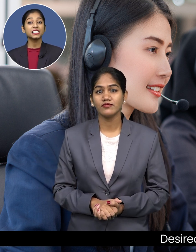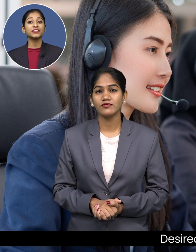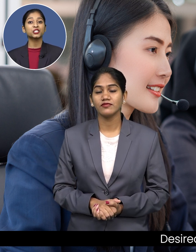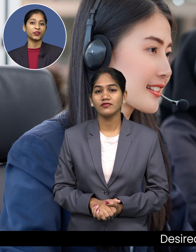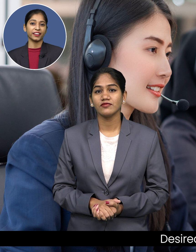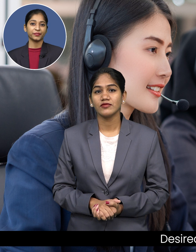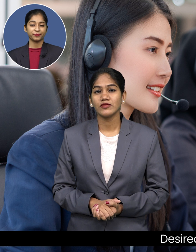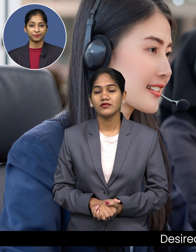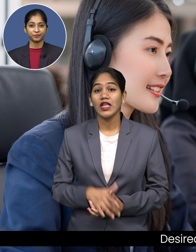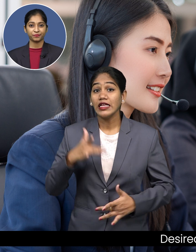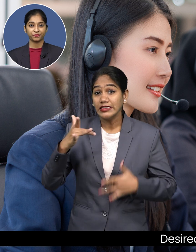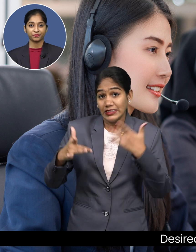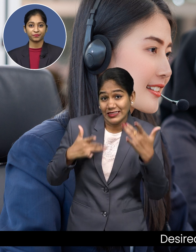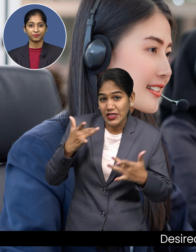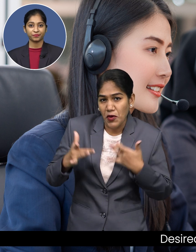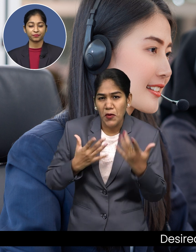Desired service today.